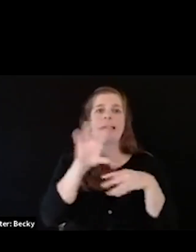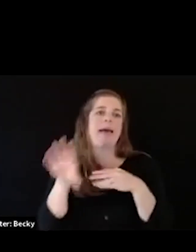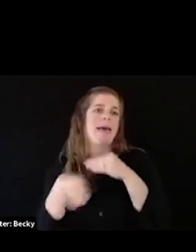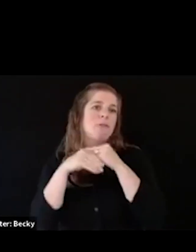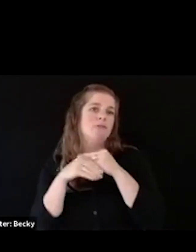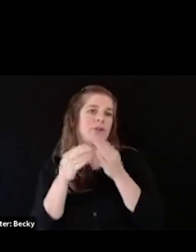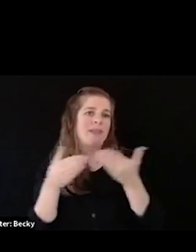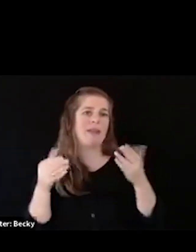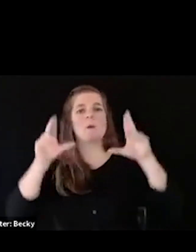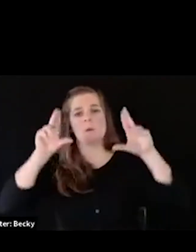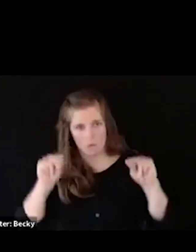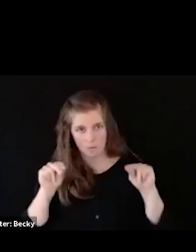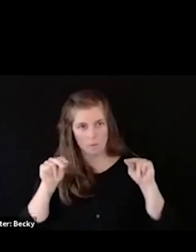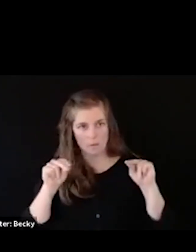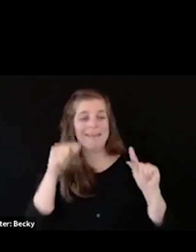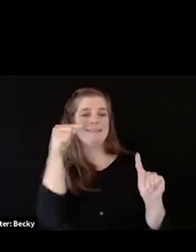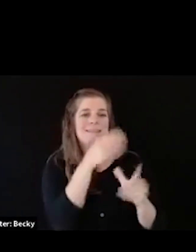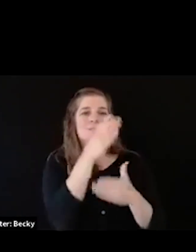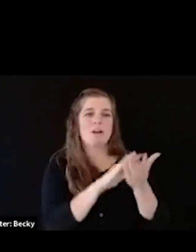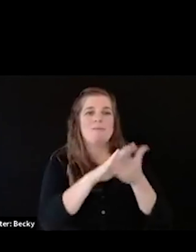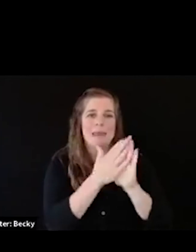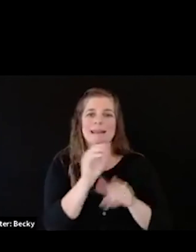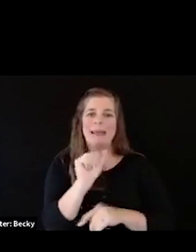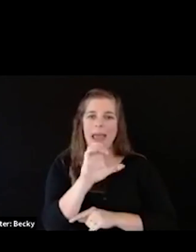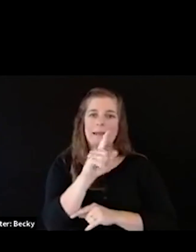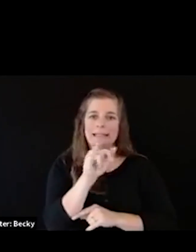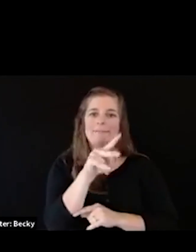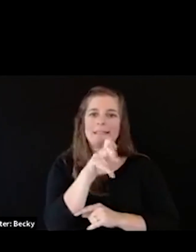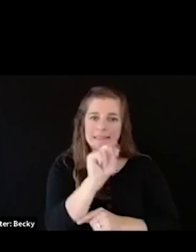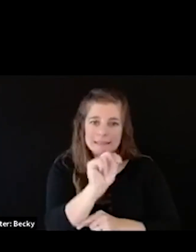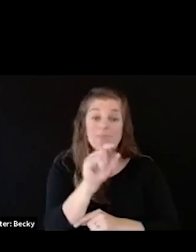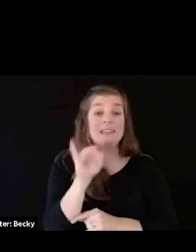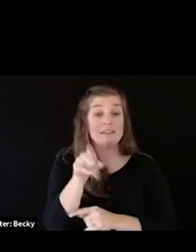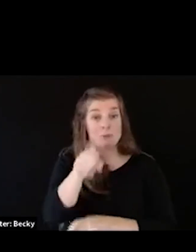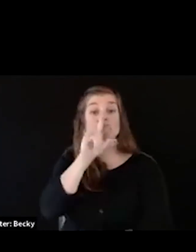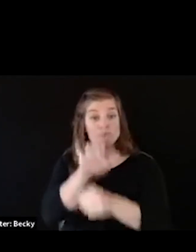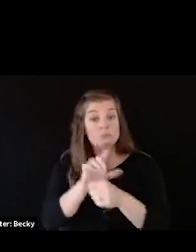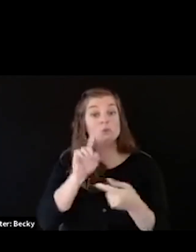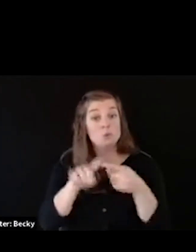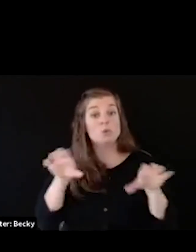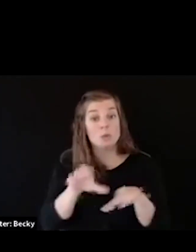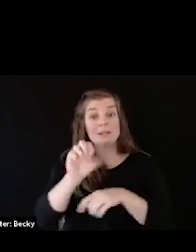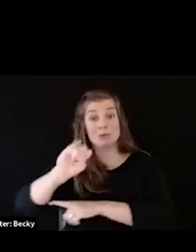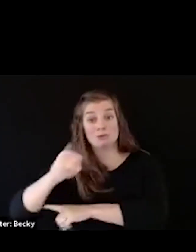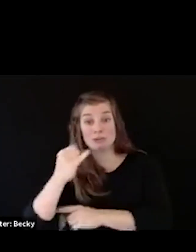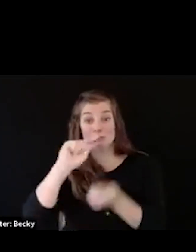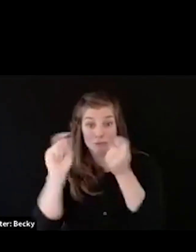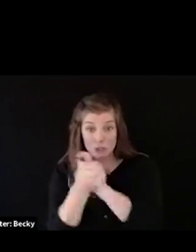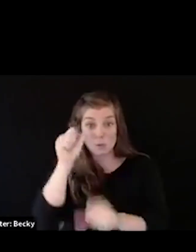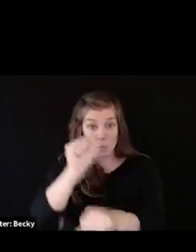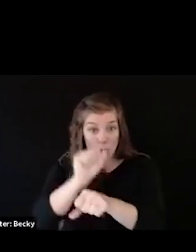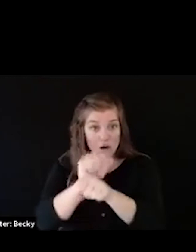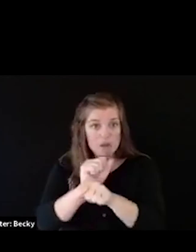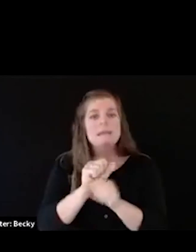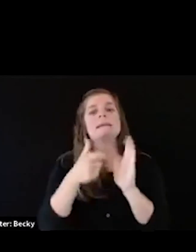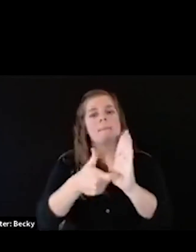because that's part of being a social justice activist. And if you're already committed to doing social justice change work, that needs to be part of